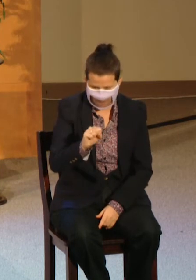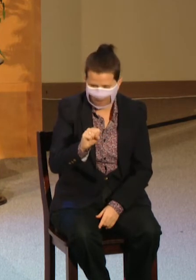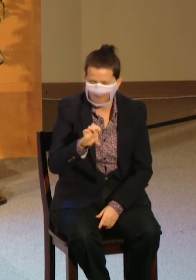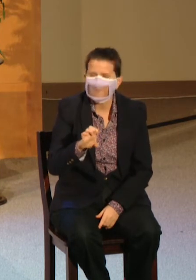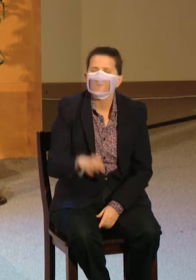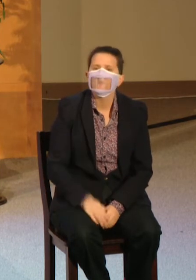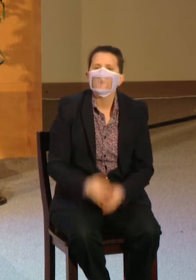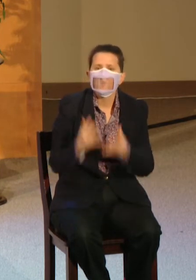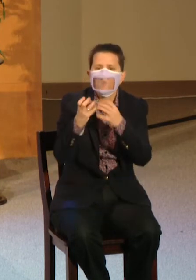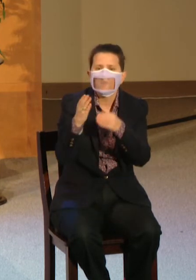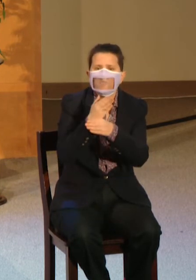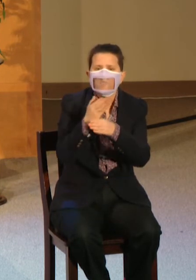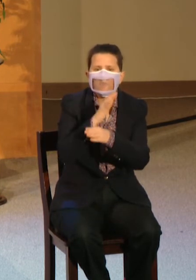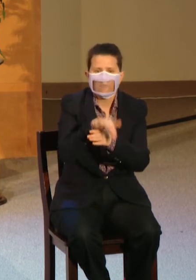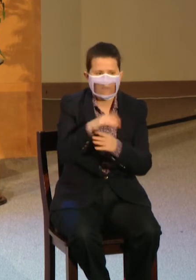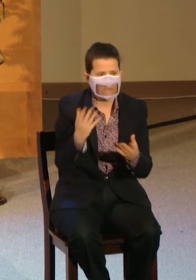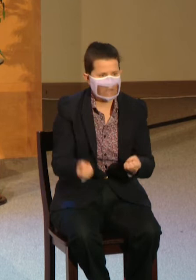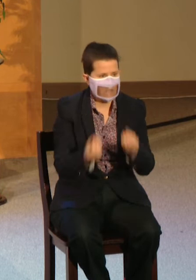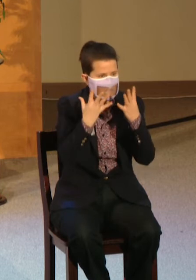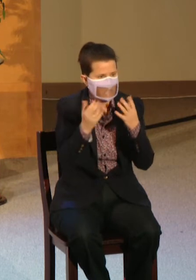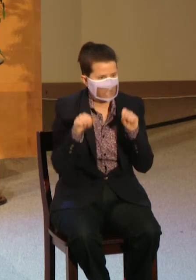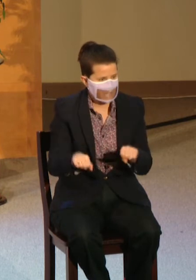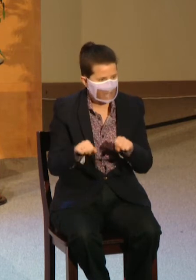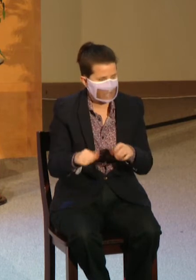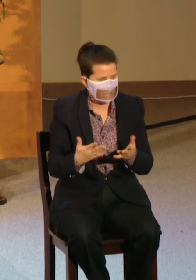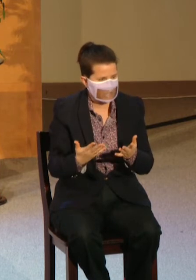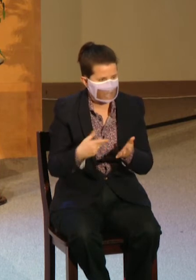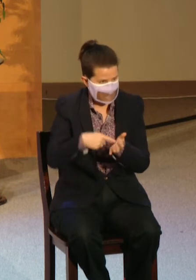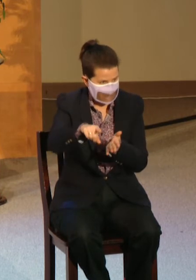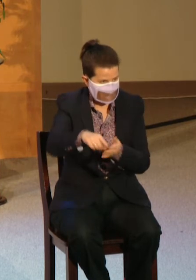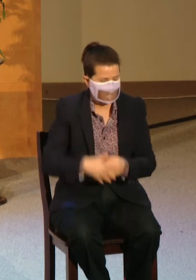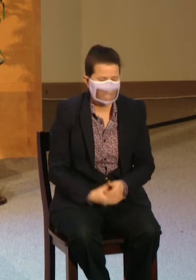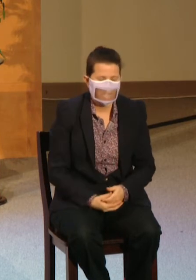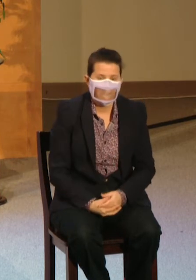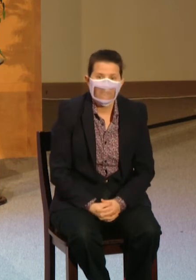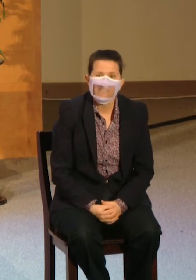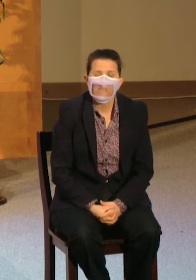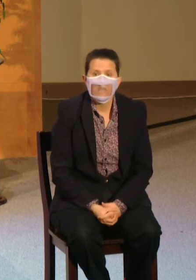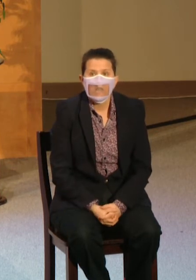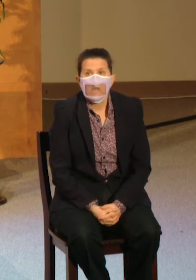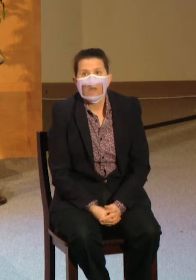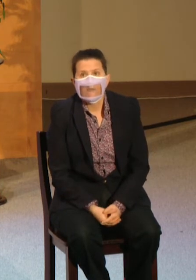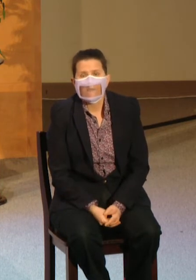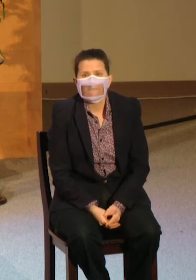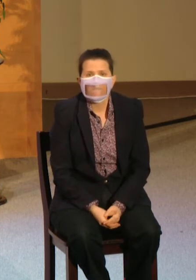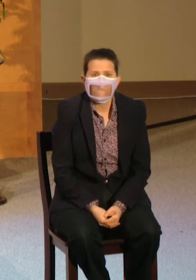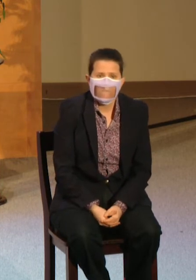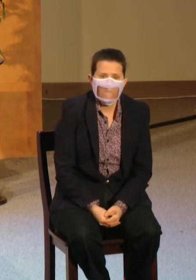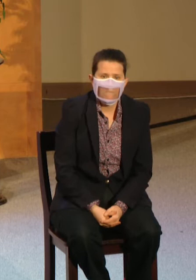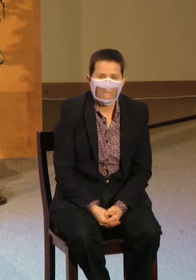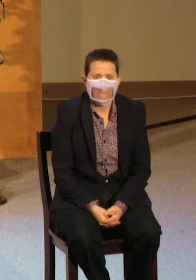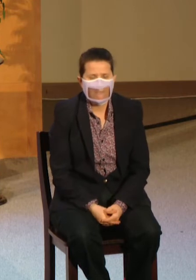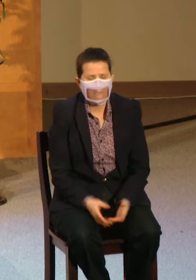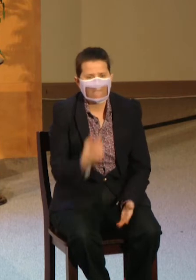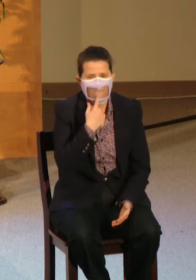to share this lease with you. How much would you be willing to pay? And they tell you, spend a quarter of your income